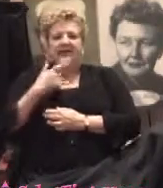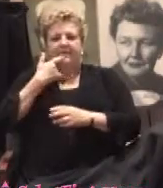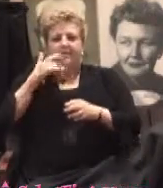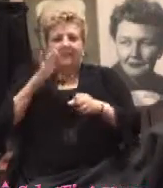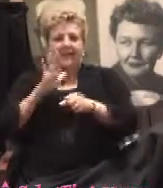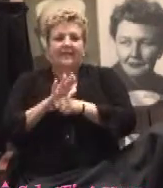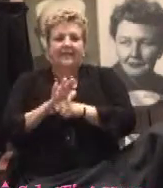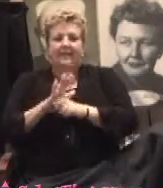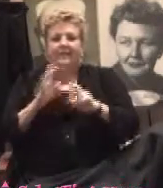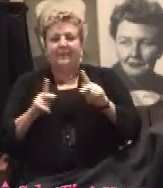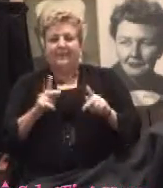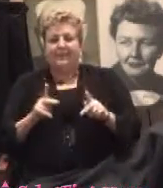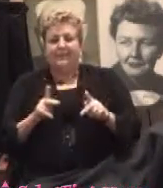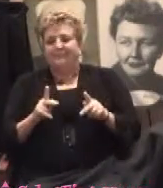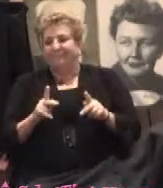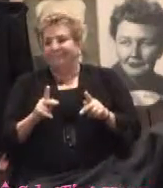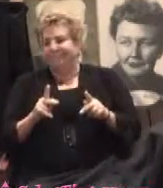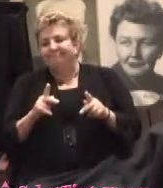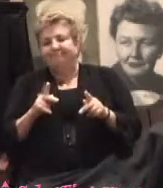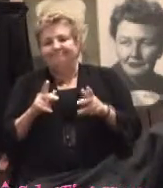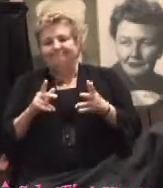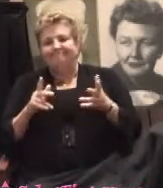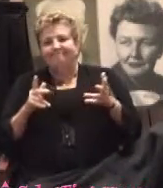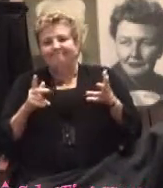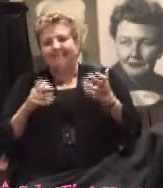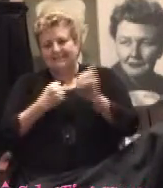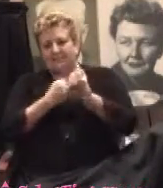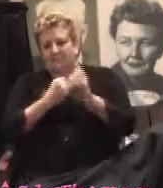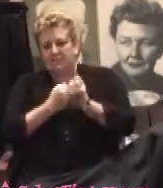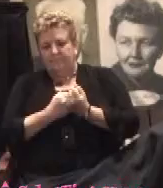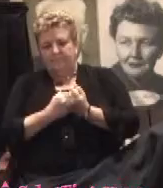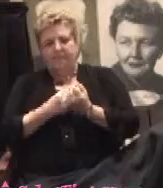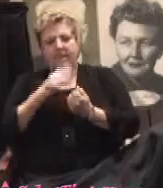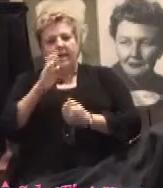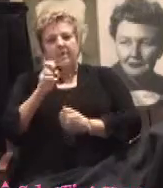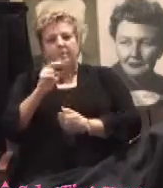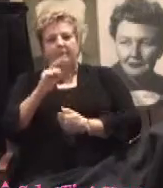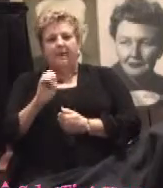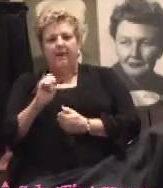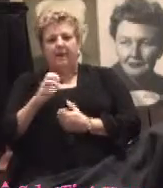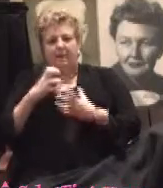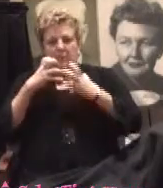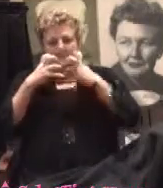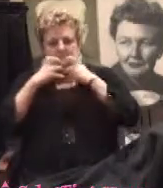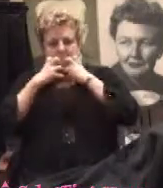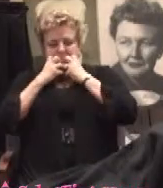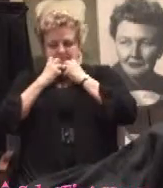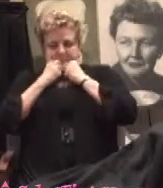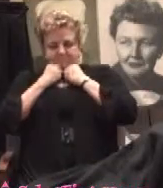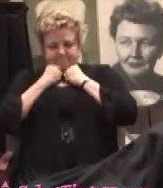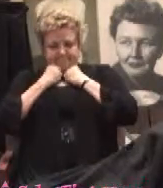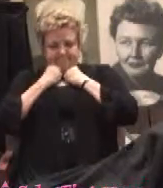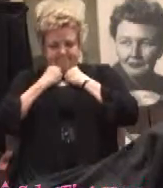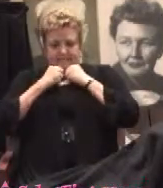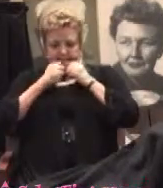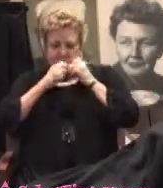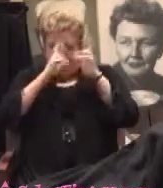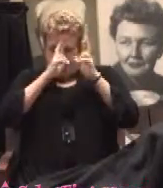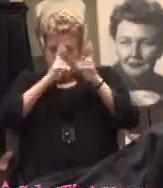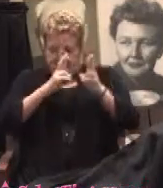in here, I had a lot of things on my mind, and when Bonnie paid reverence to the steps like that, it brought me right here. It's intimidating